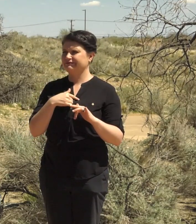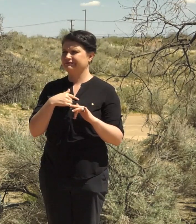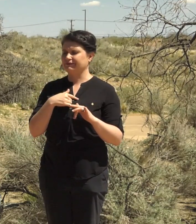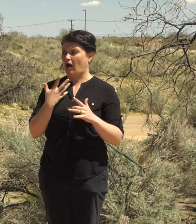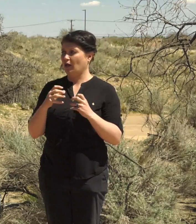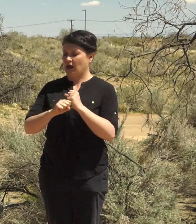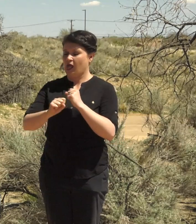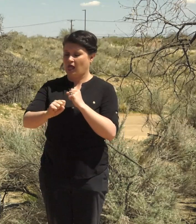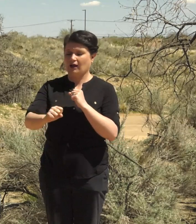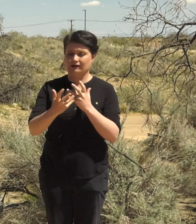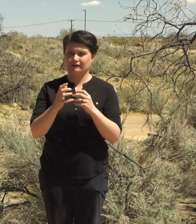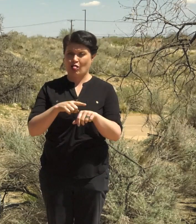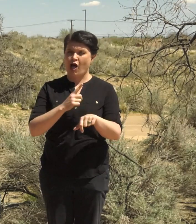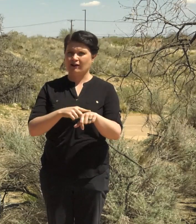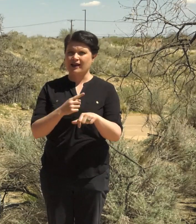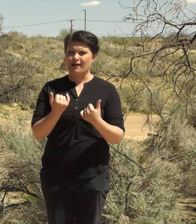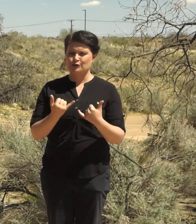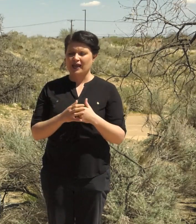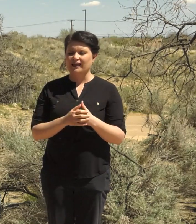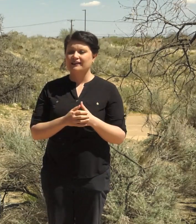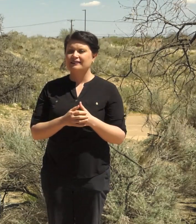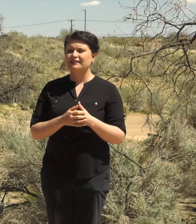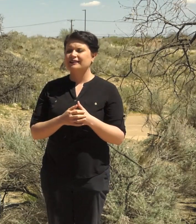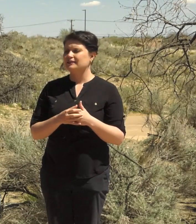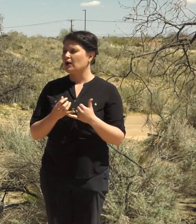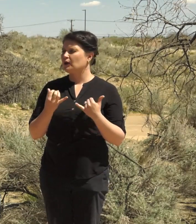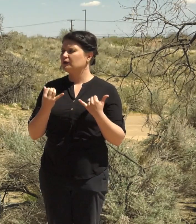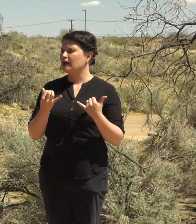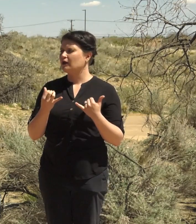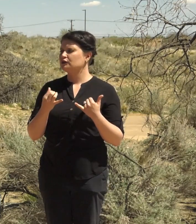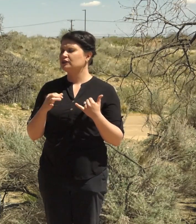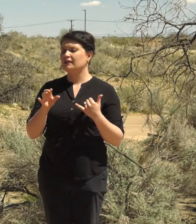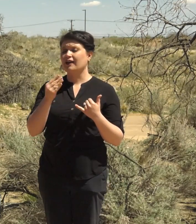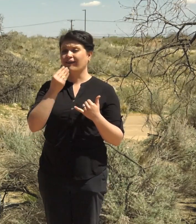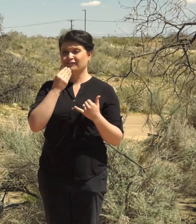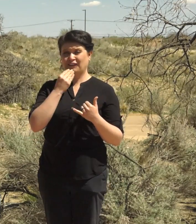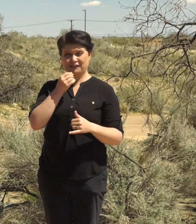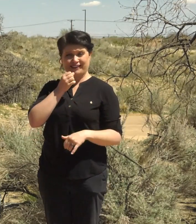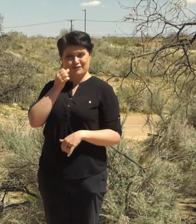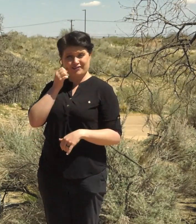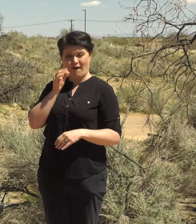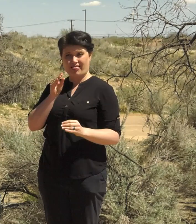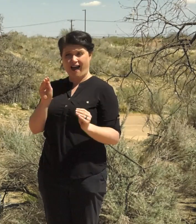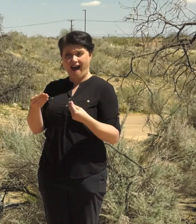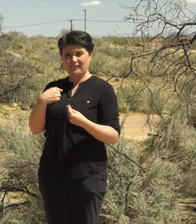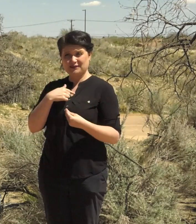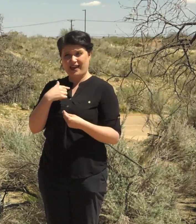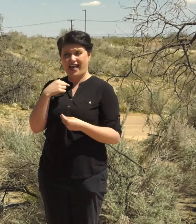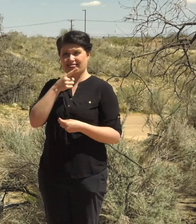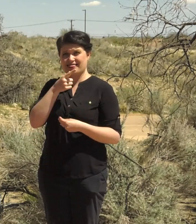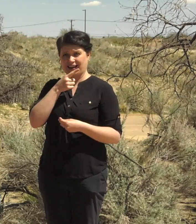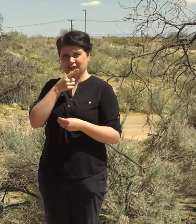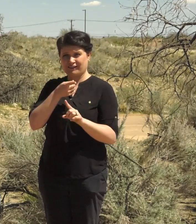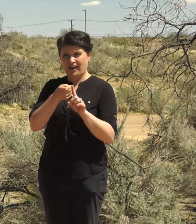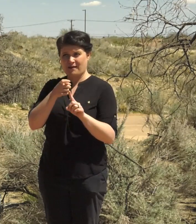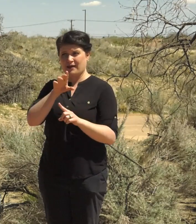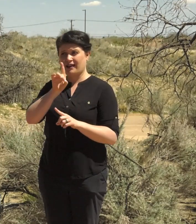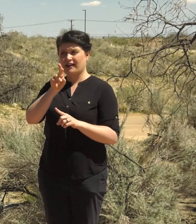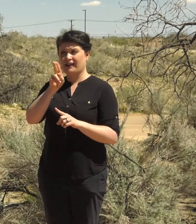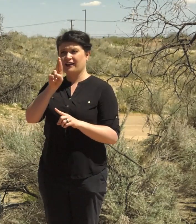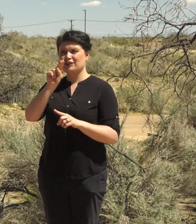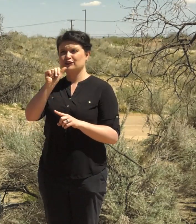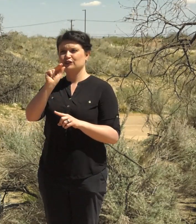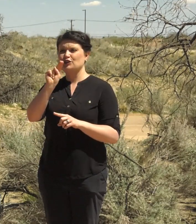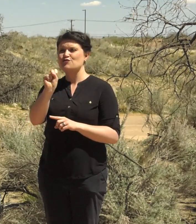on for quite a bit today, and just go with takeout. In the office, we had lunch takeout a couple of days ago from Duran's